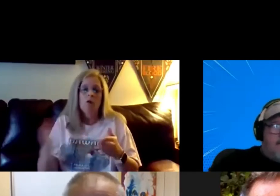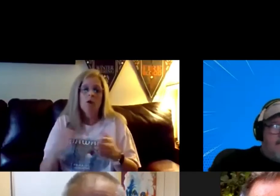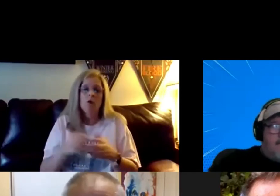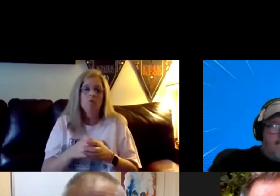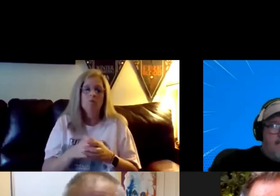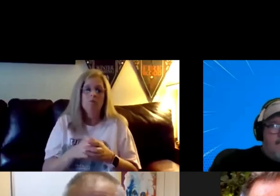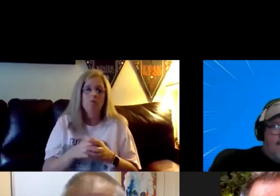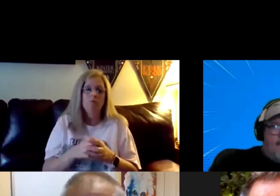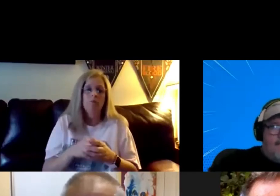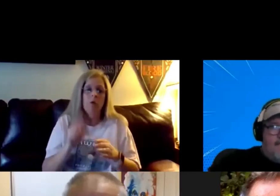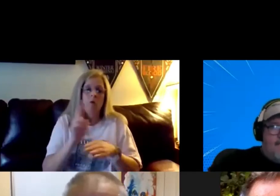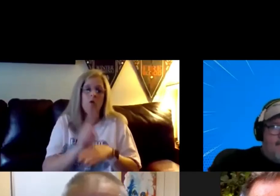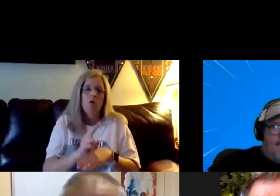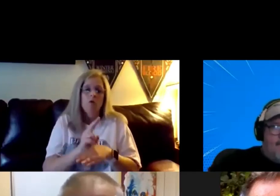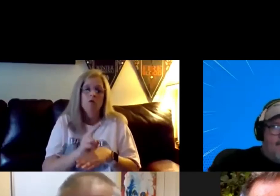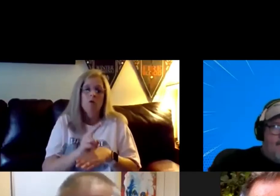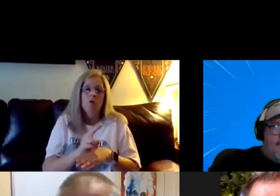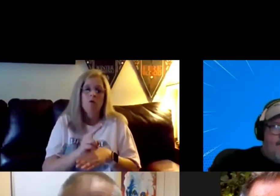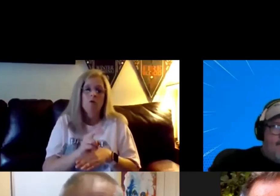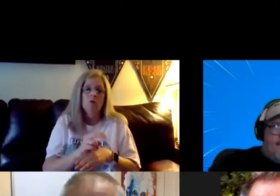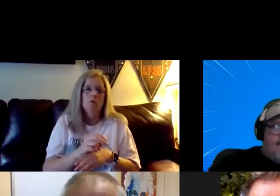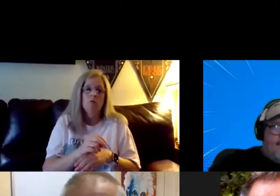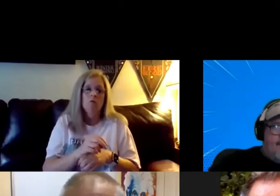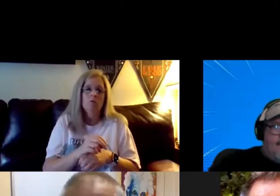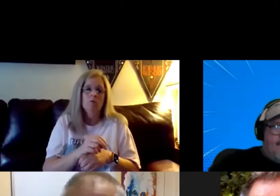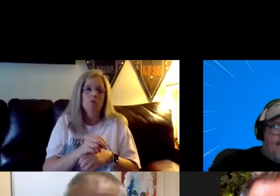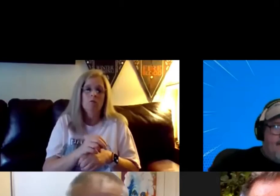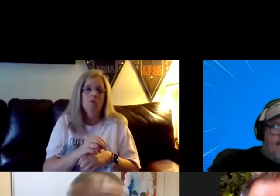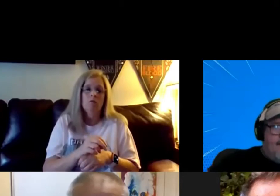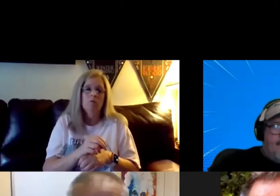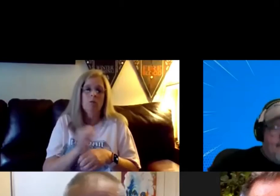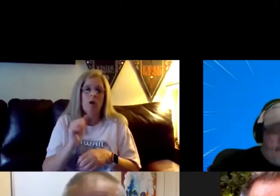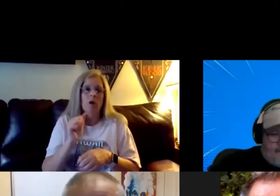we were using the likes of Aweber,